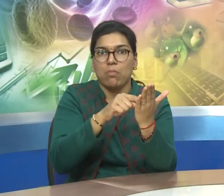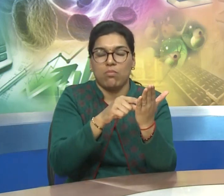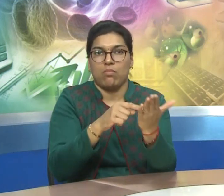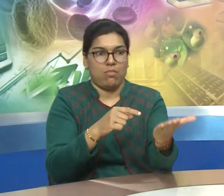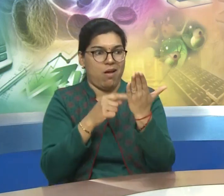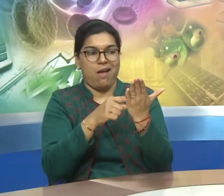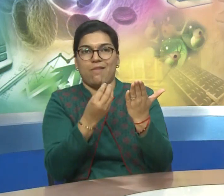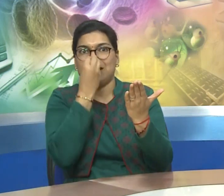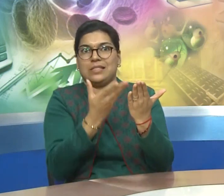efficiently.